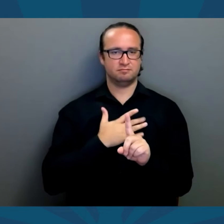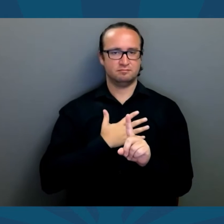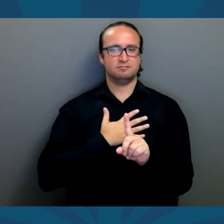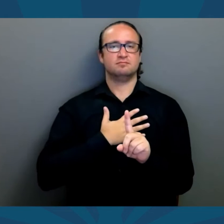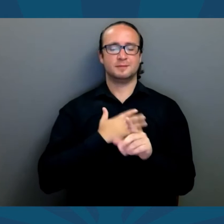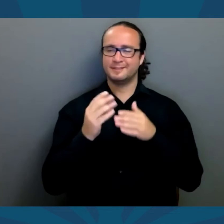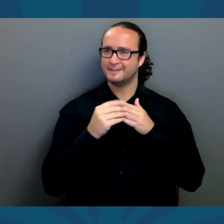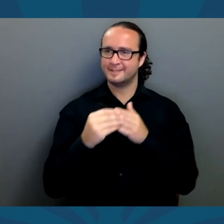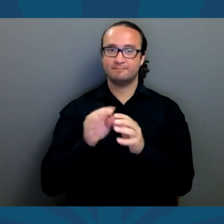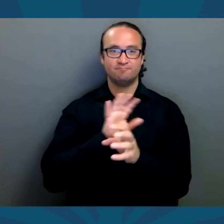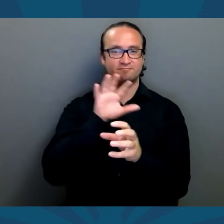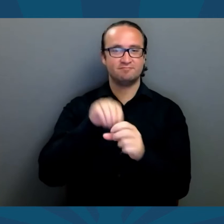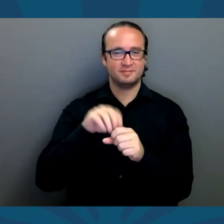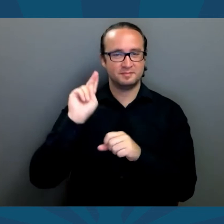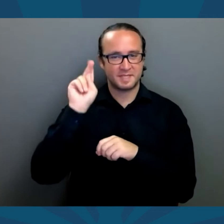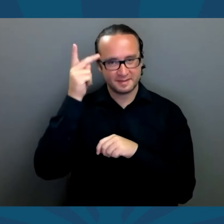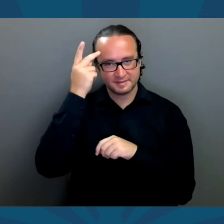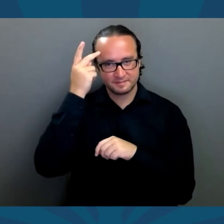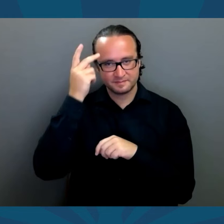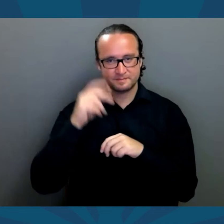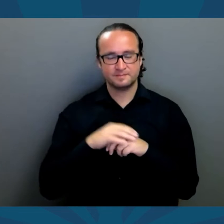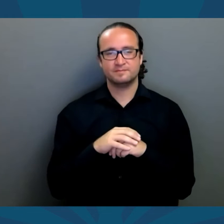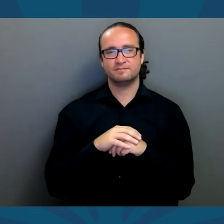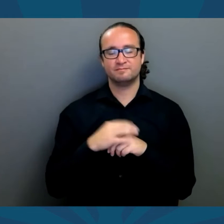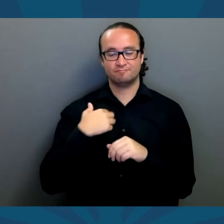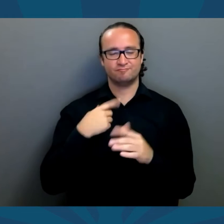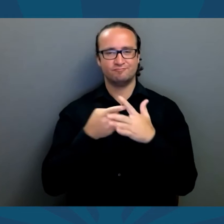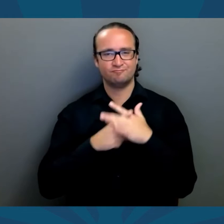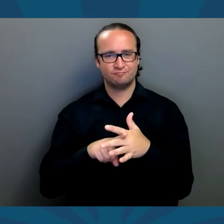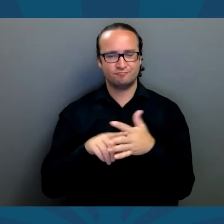And God touched my heart, leading me into politics.